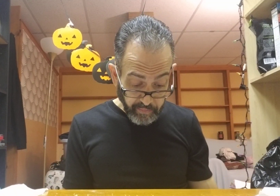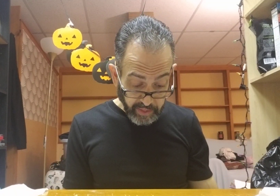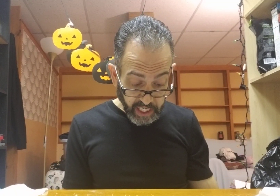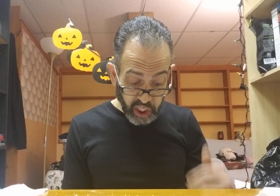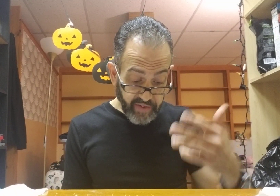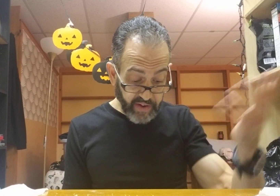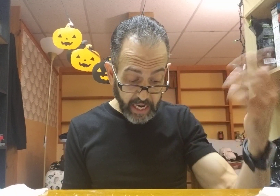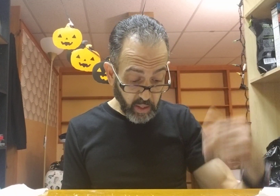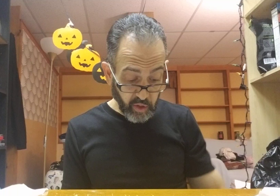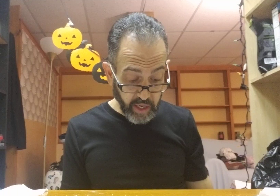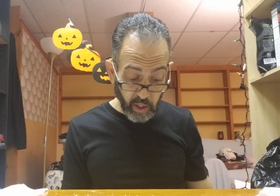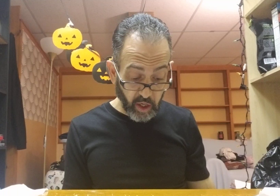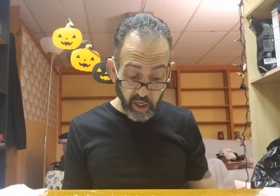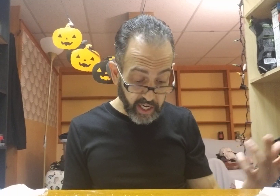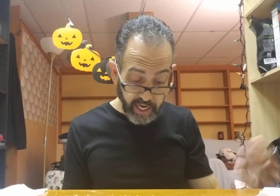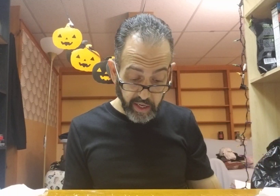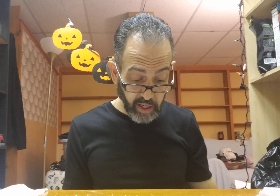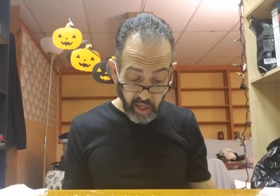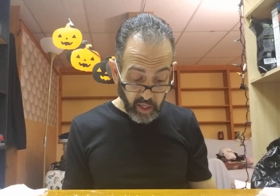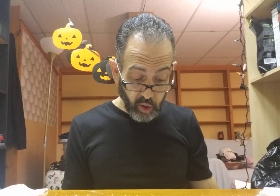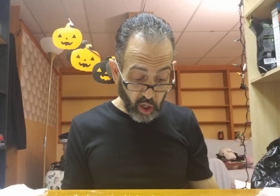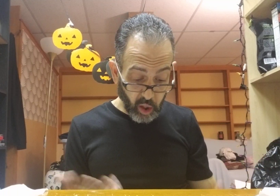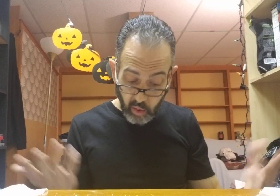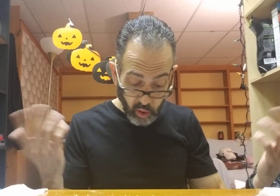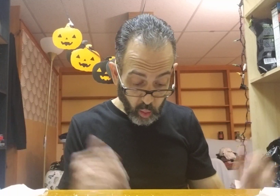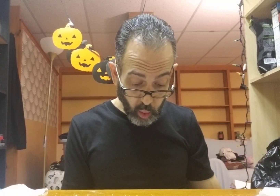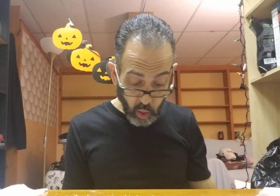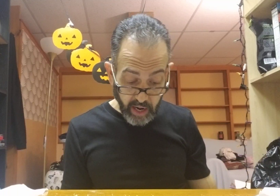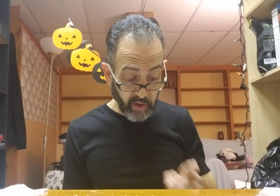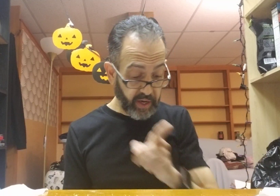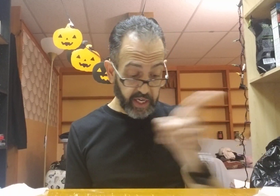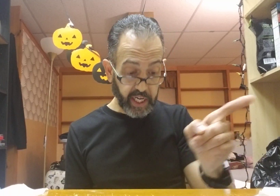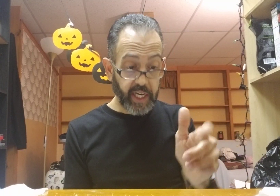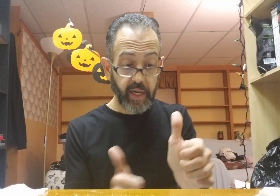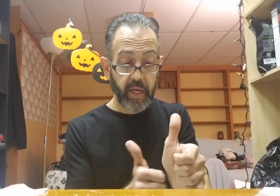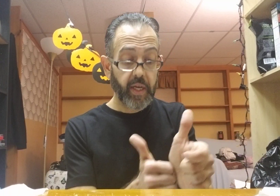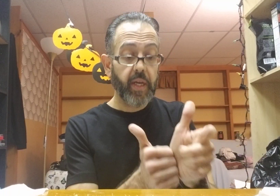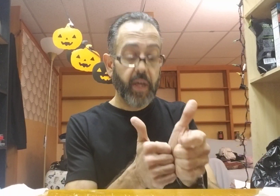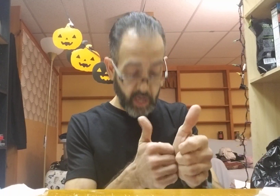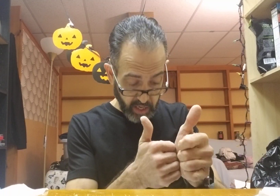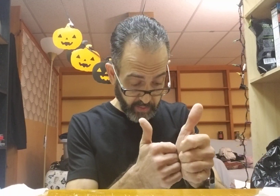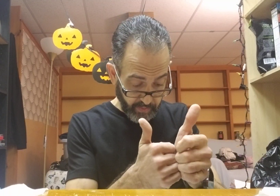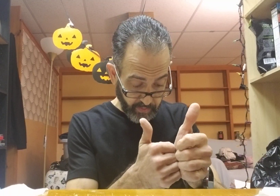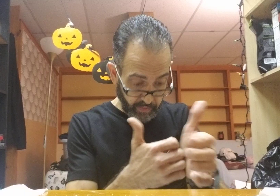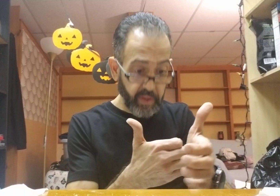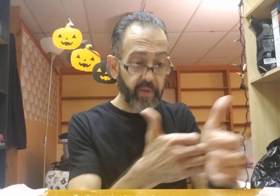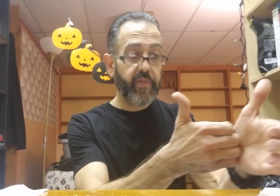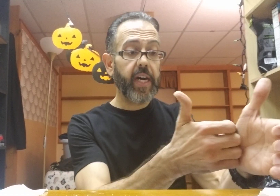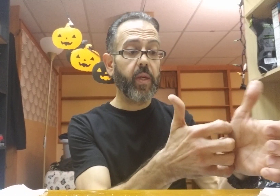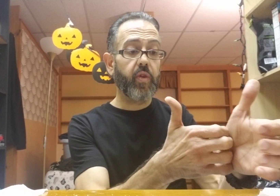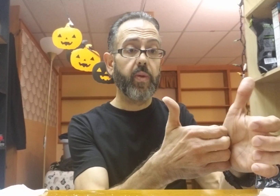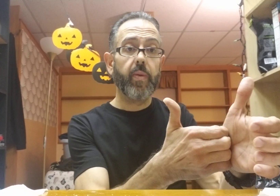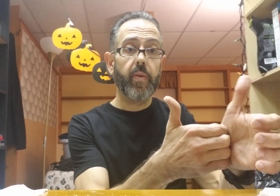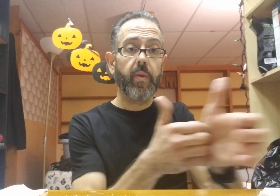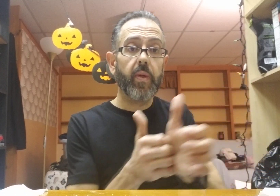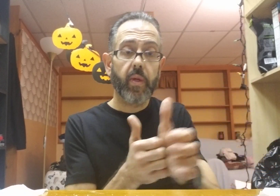and she follows him or her it. So whoever he um follows. Okay,